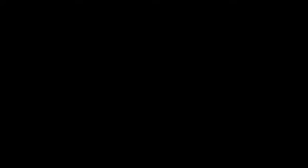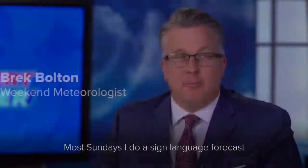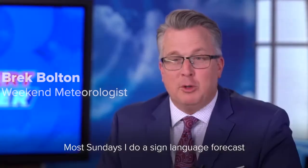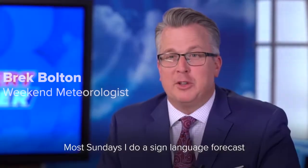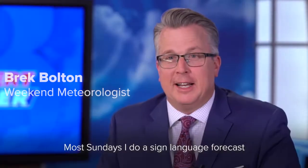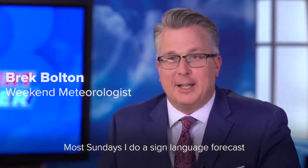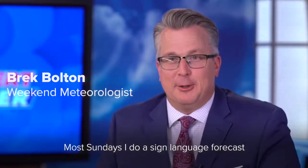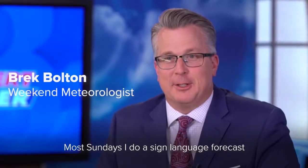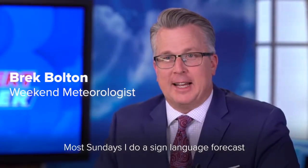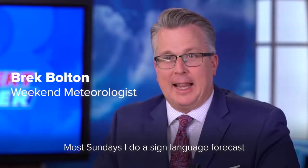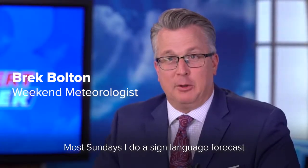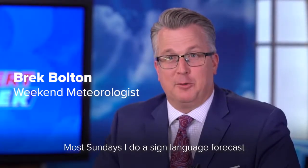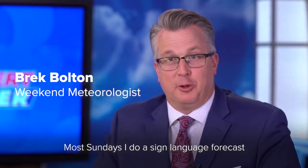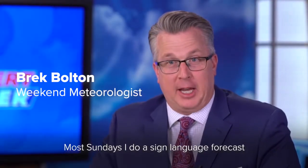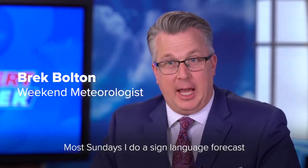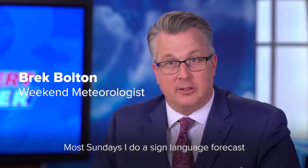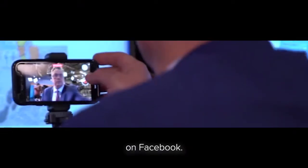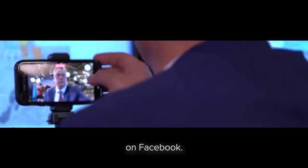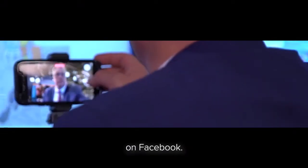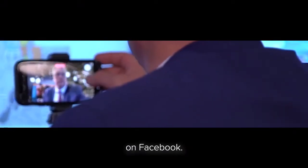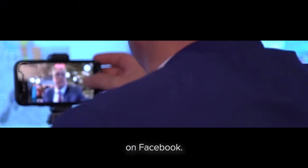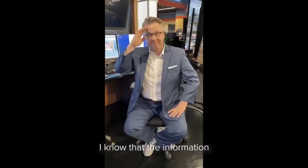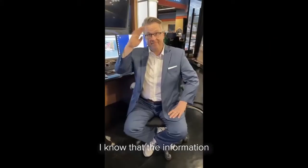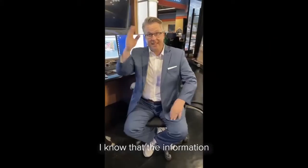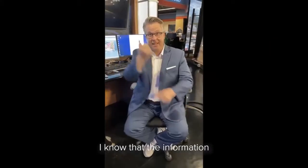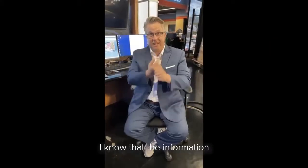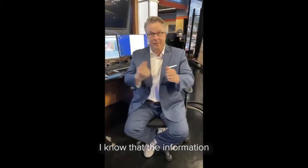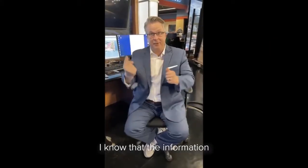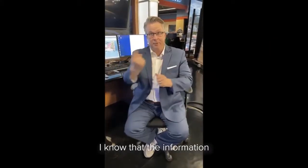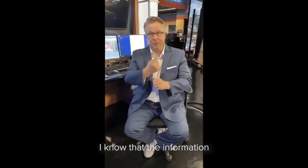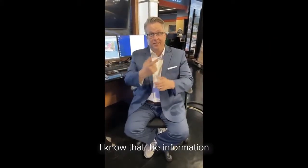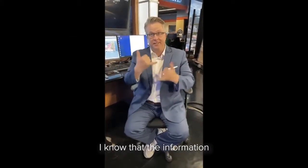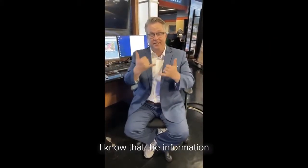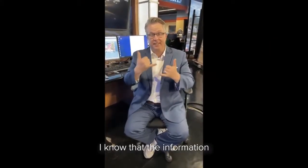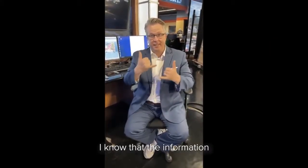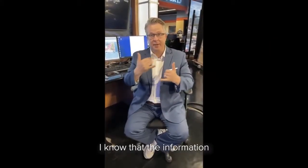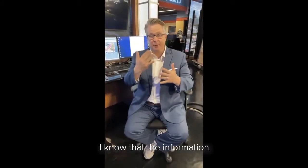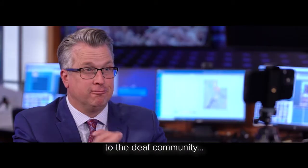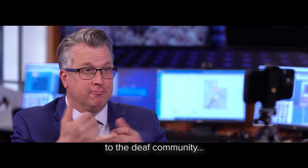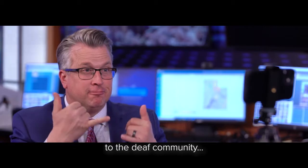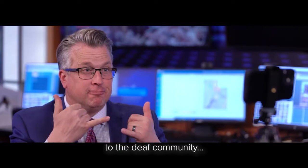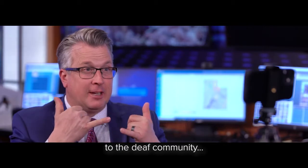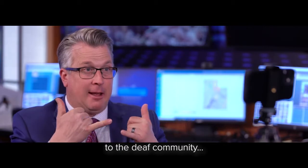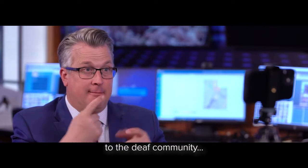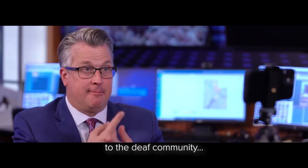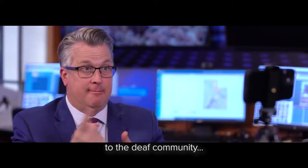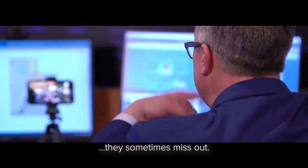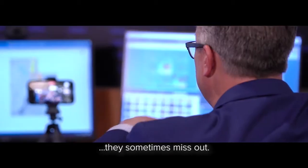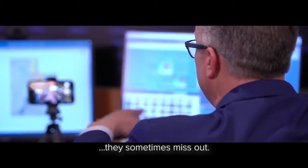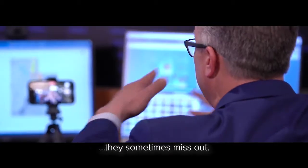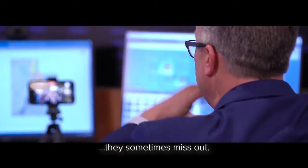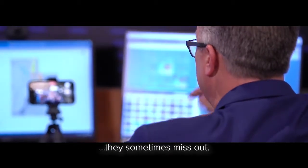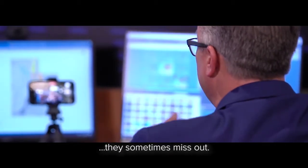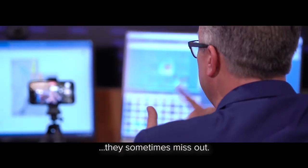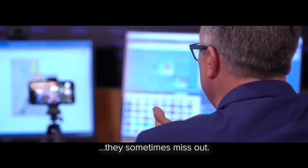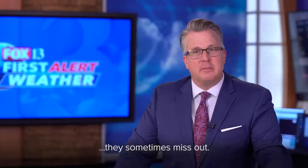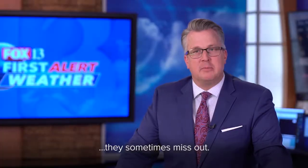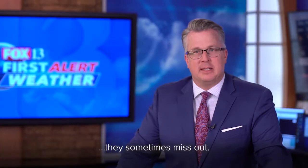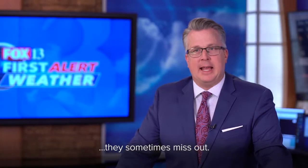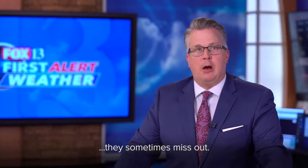Most Sundays I do a sign language forecast on Facebook. I know that the information to the deaf community, they sometimes miss out.